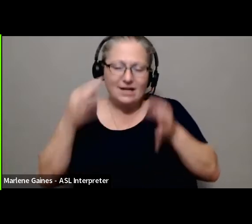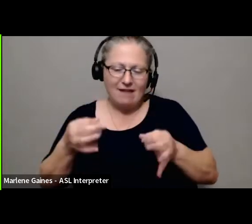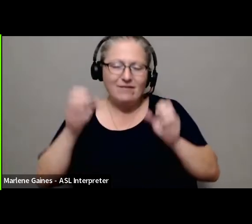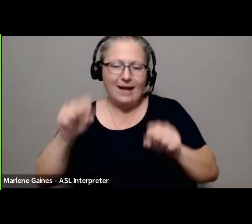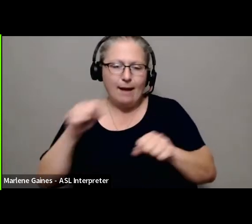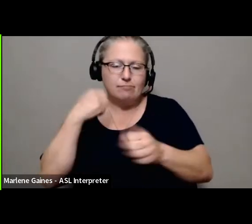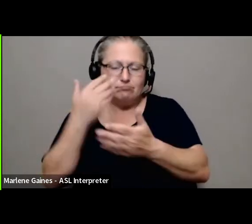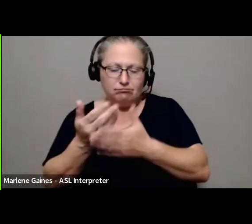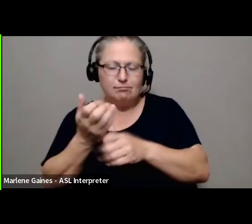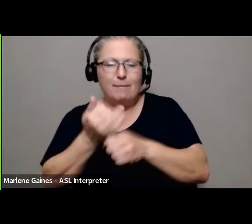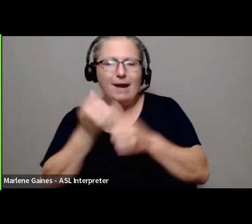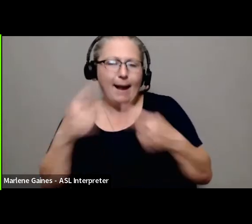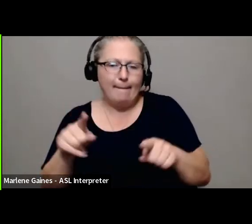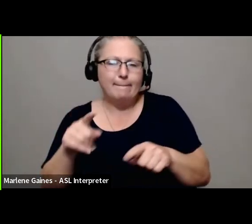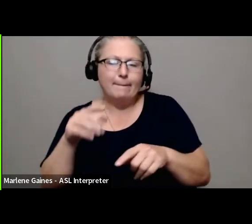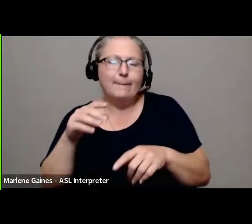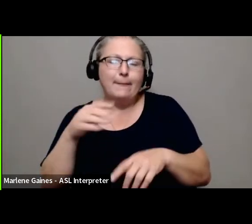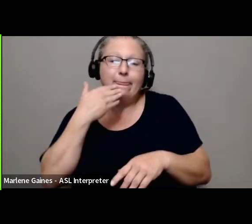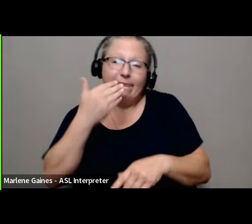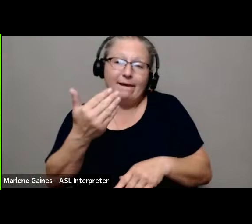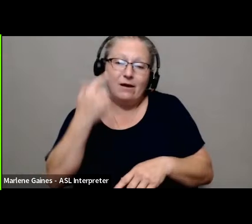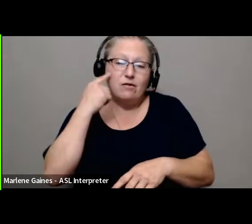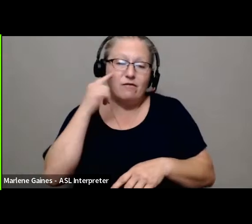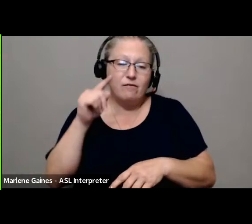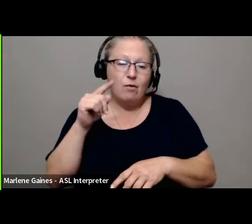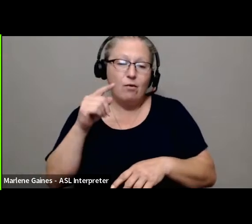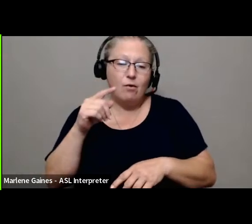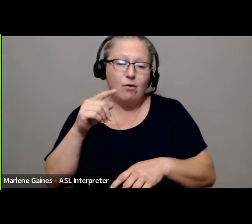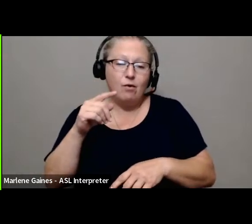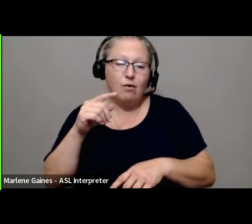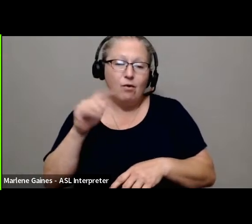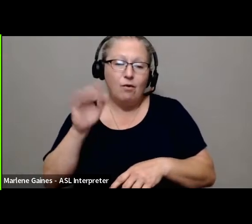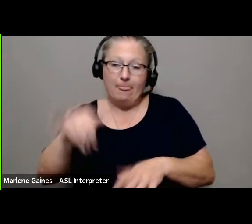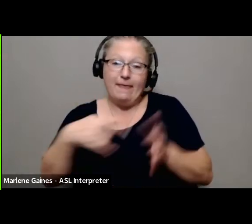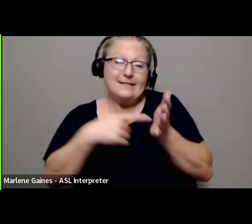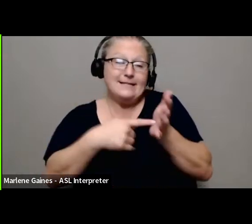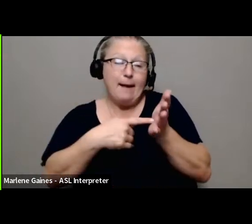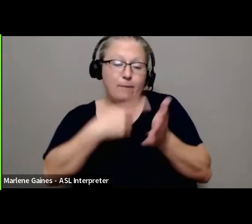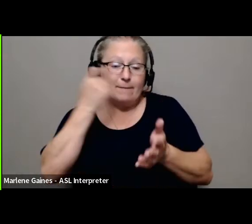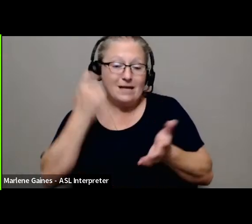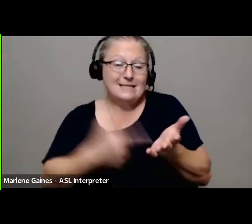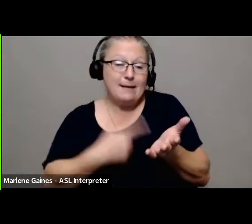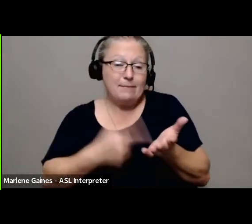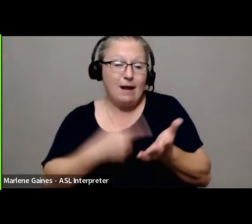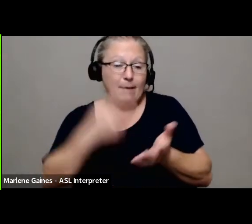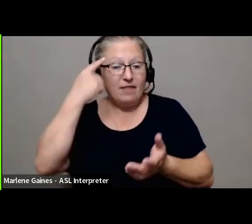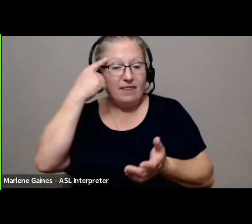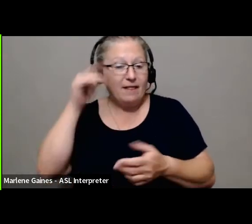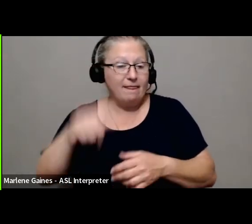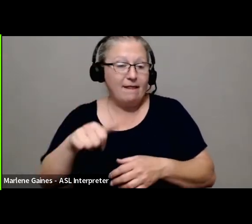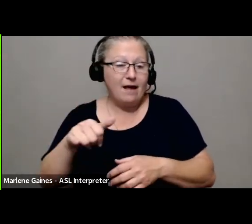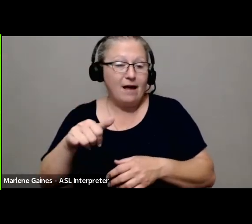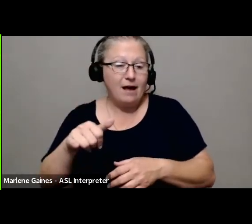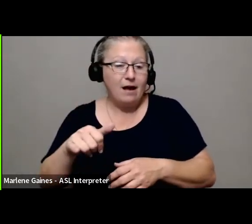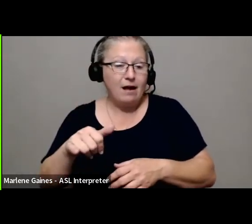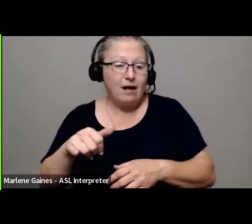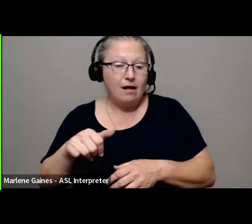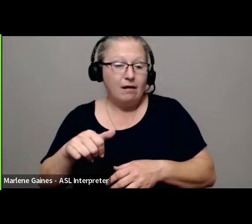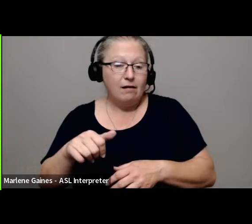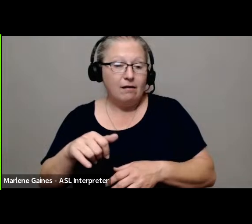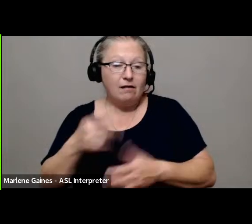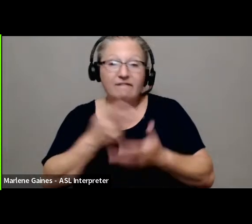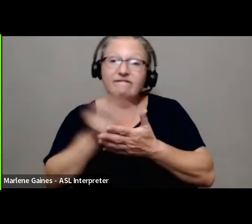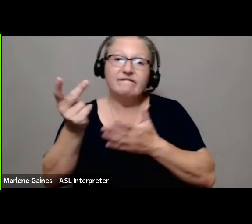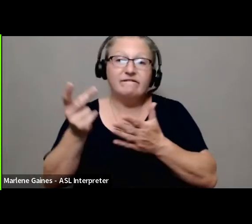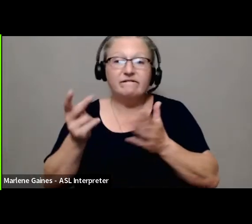there. So thank you for that example, because sometimes we think that it's a failure,